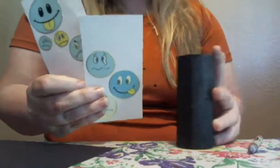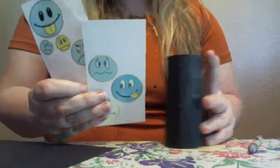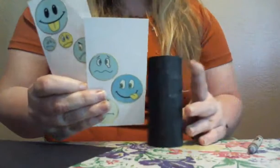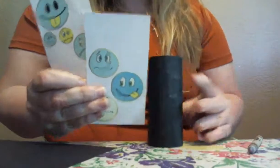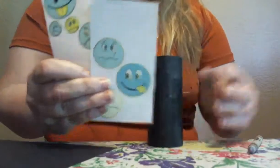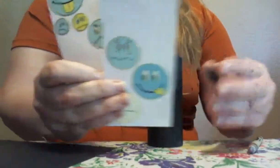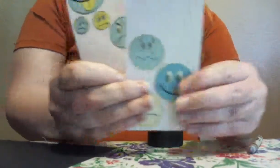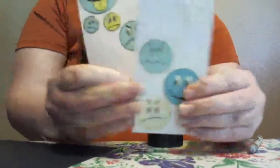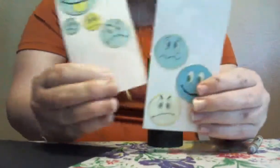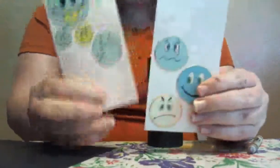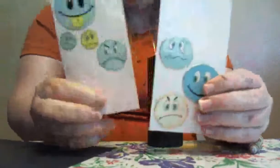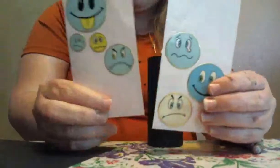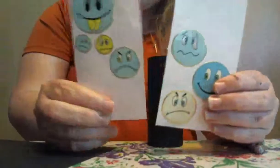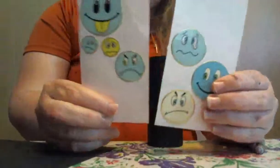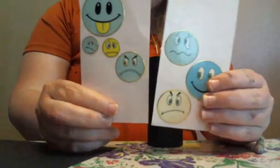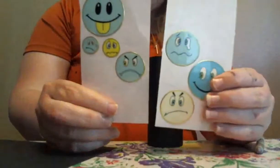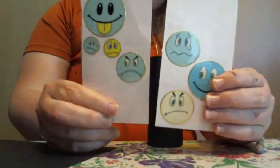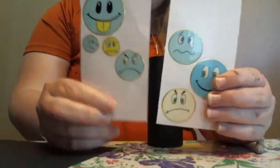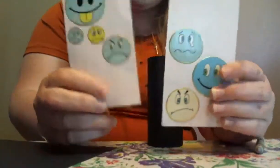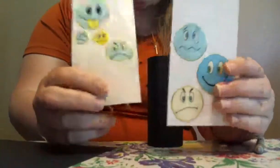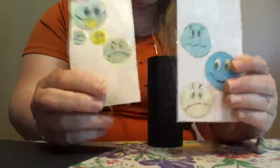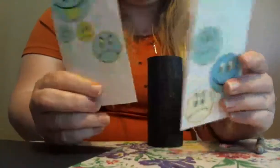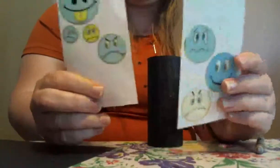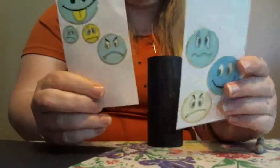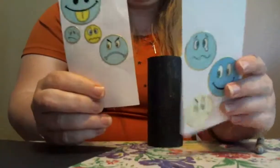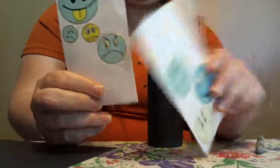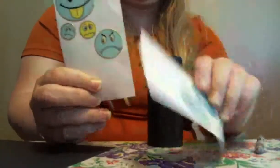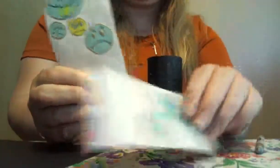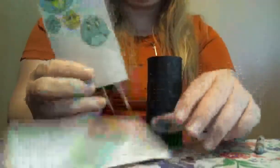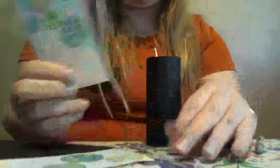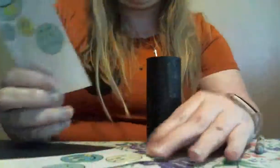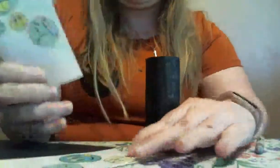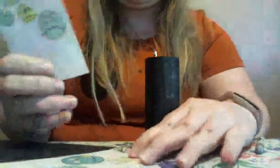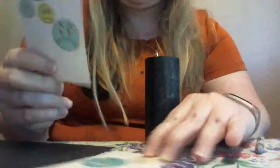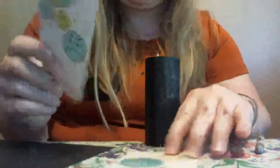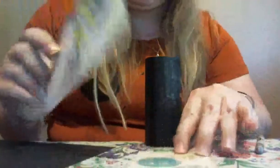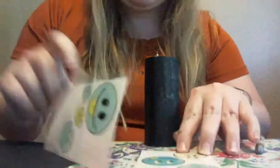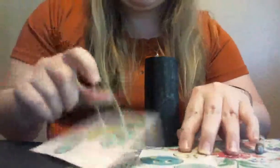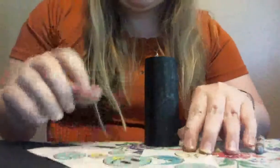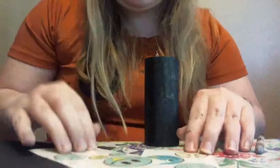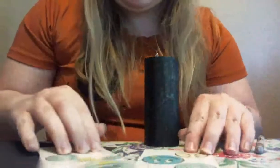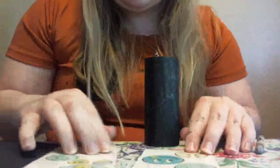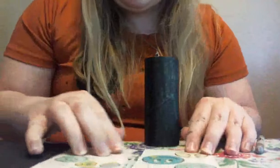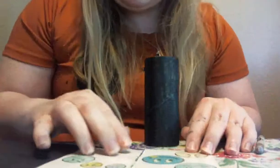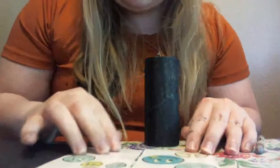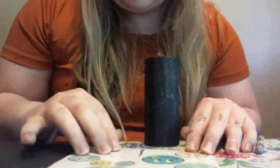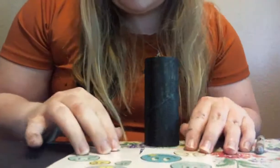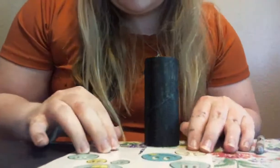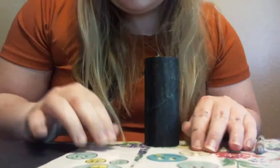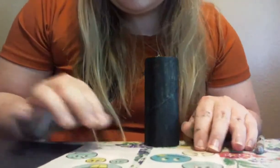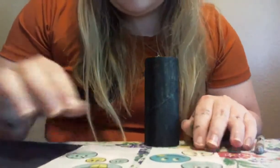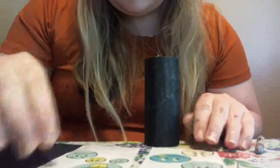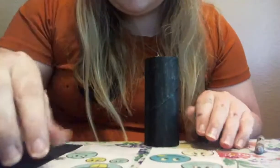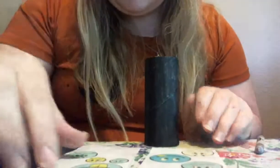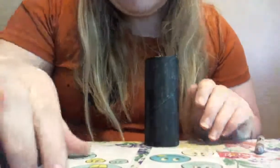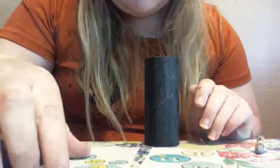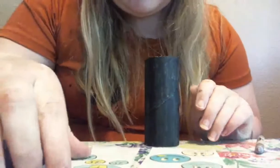So I have these, and I think that I am going to put